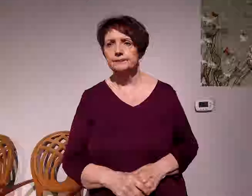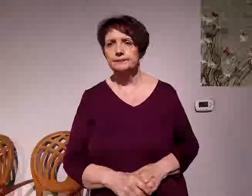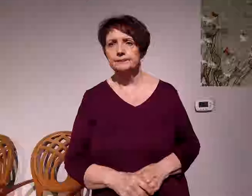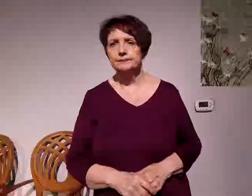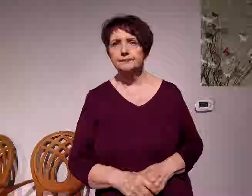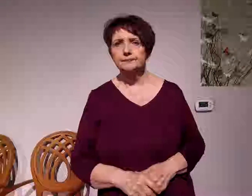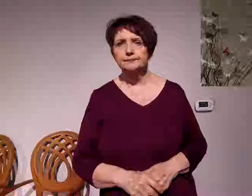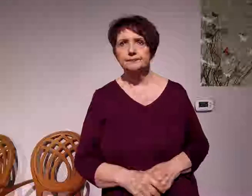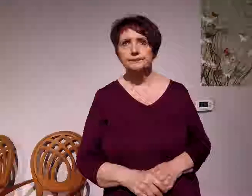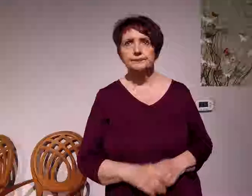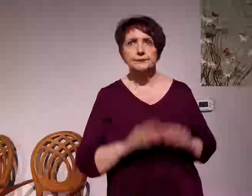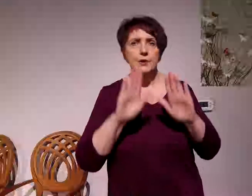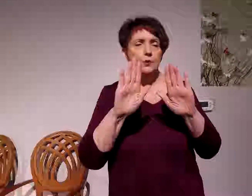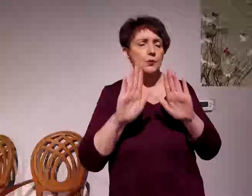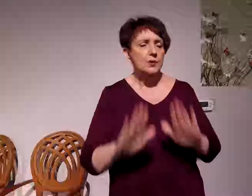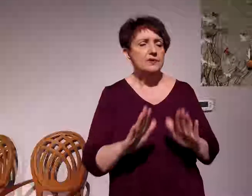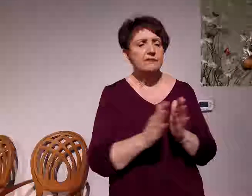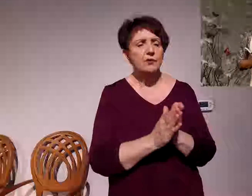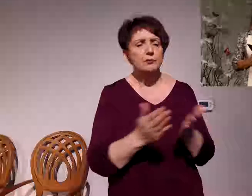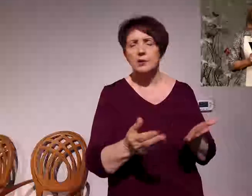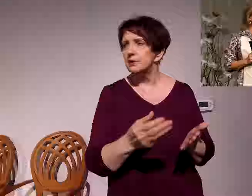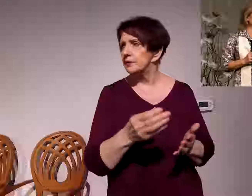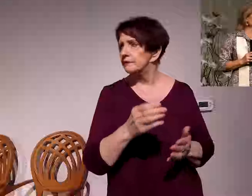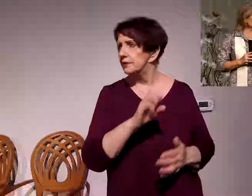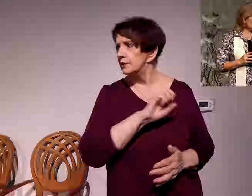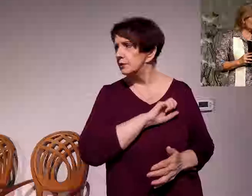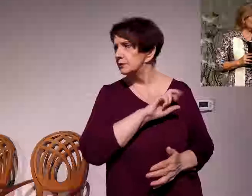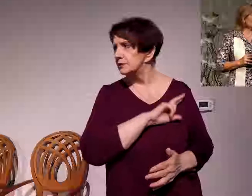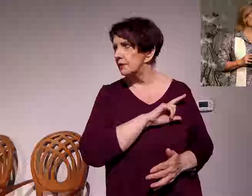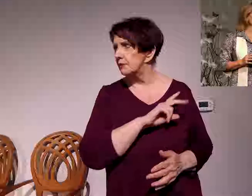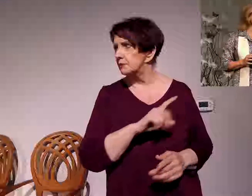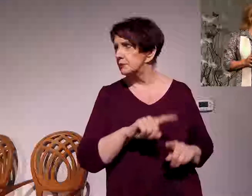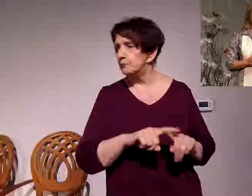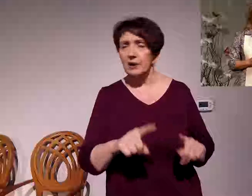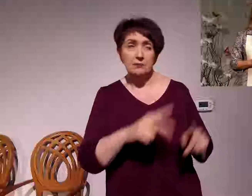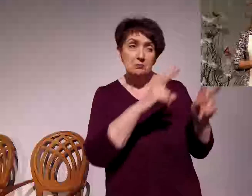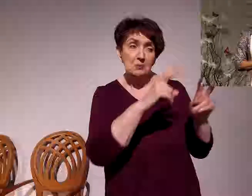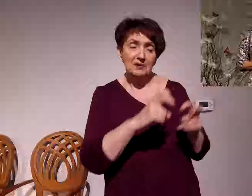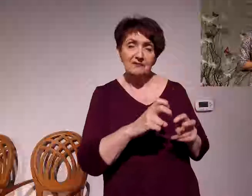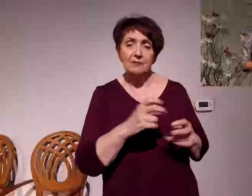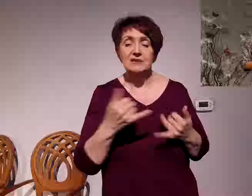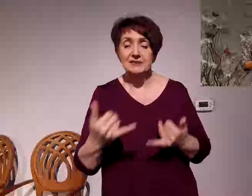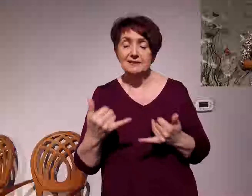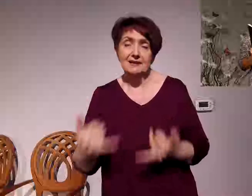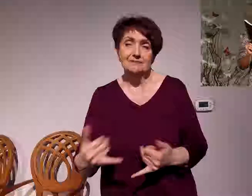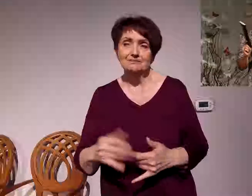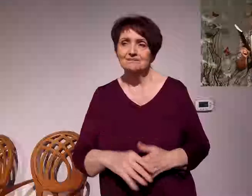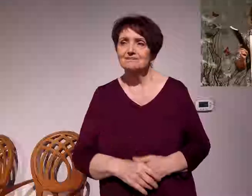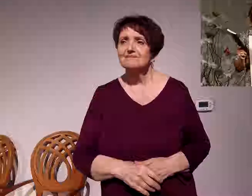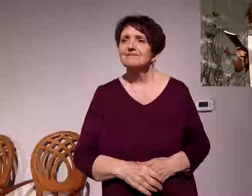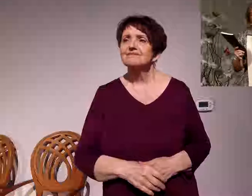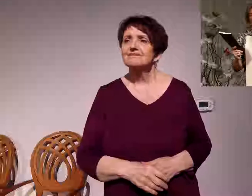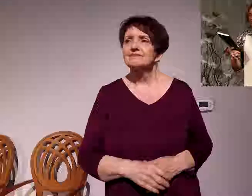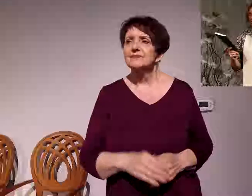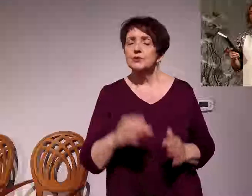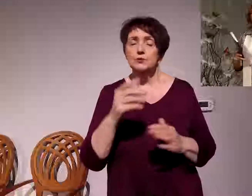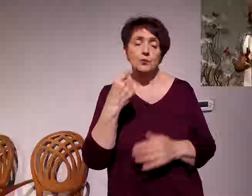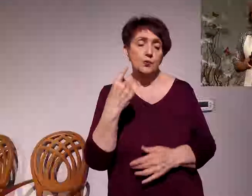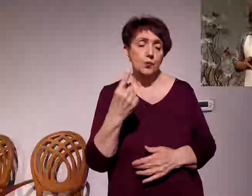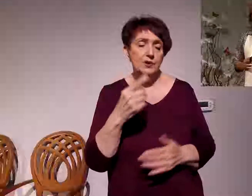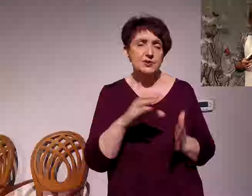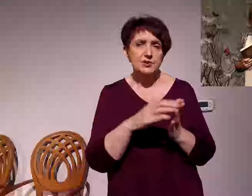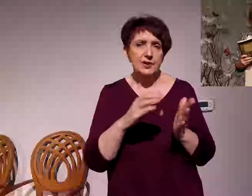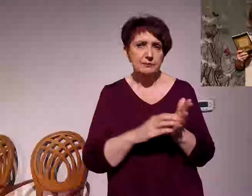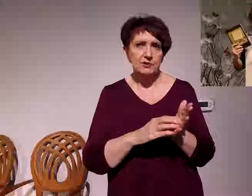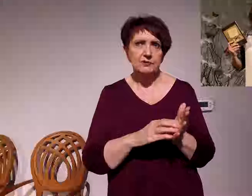An incredible book of Ernest An incredible book of Ernest Holmes. It's not our book of the month, but I'm pulling from it today. Because there's a chapter in this